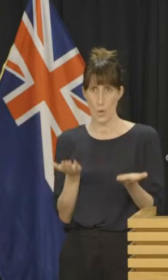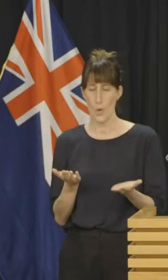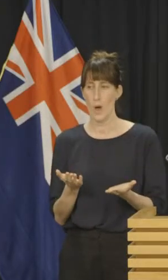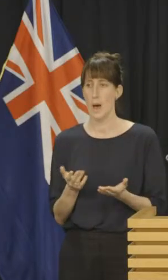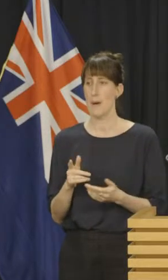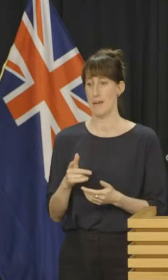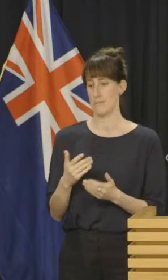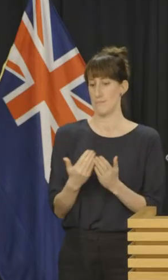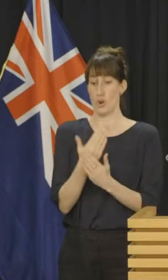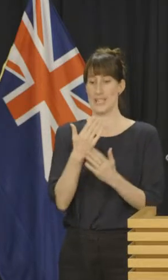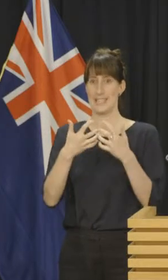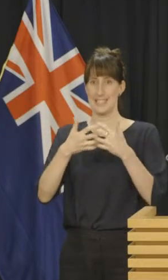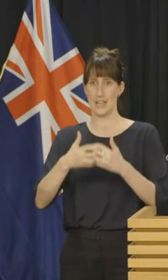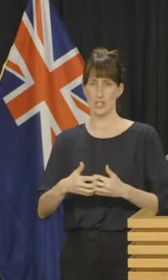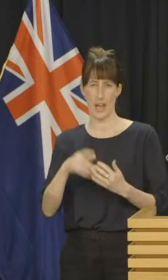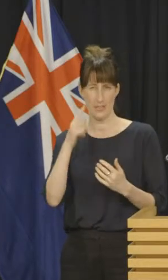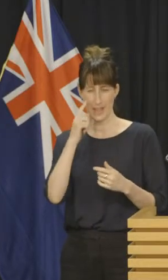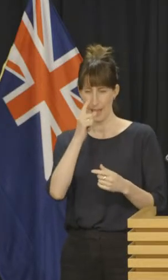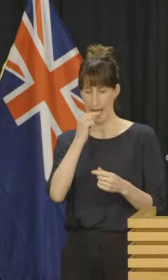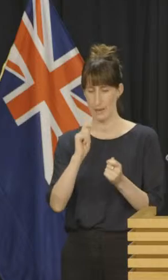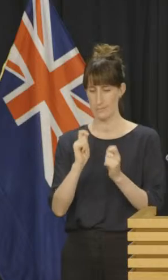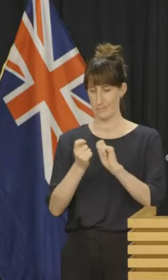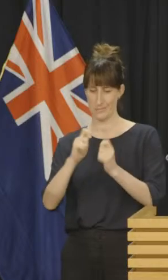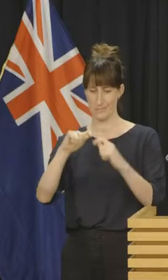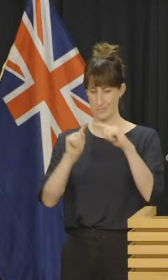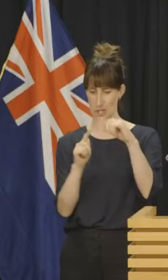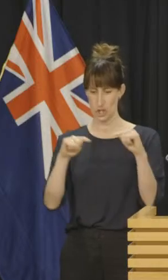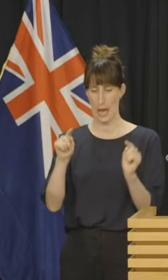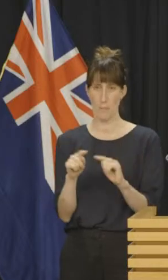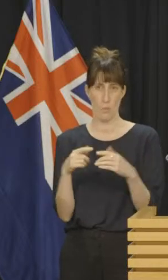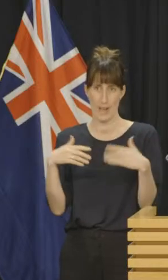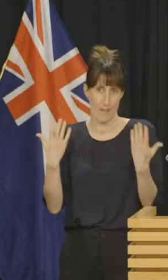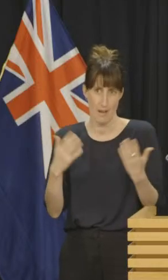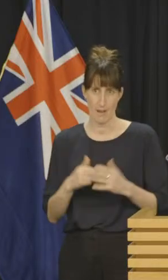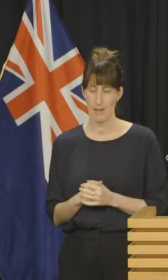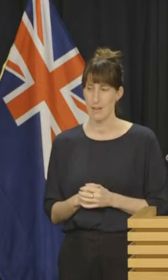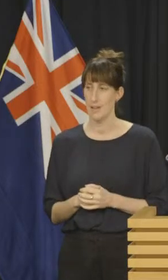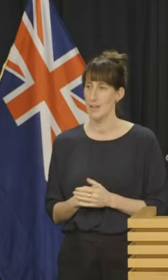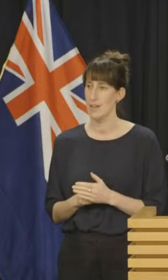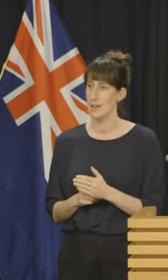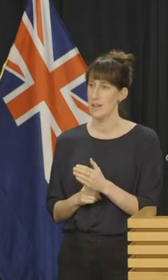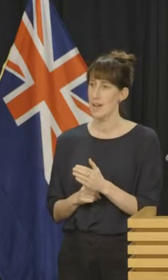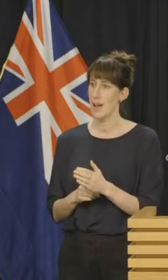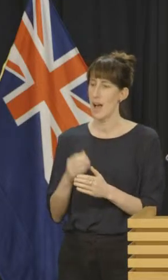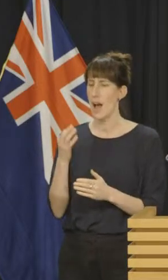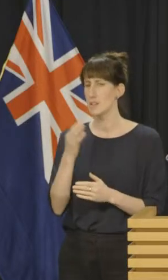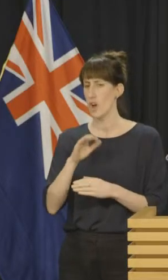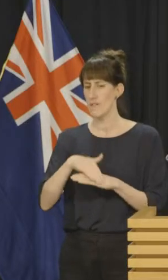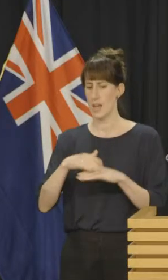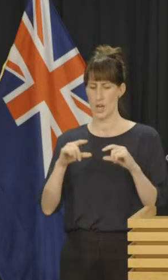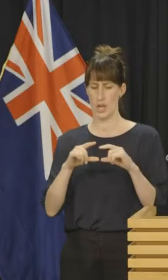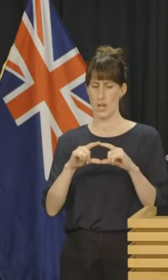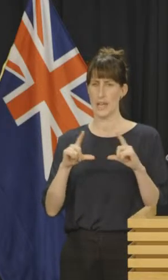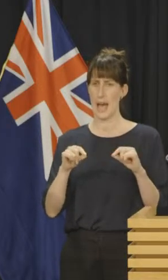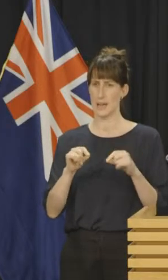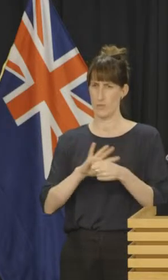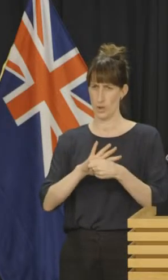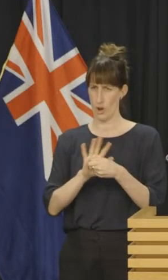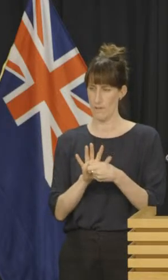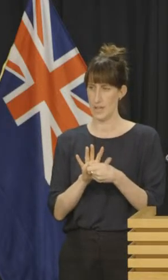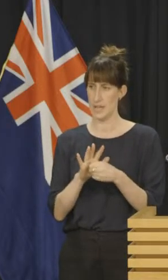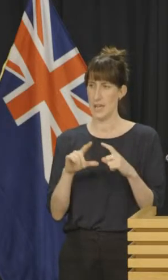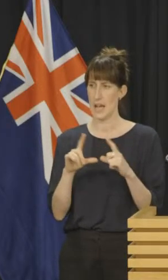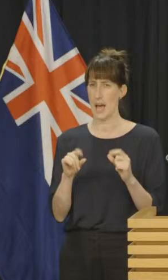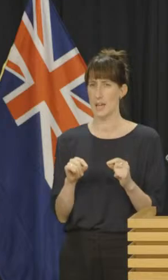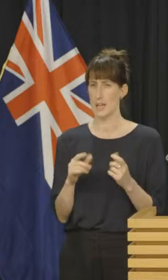know, with modern technology, you can make it whatever shape you want. The new trial of the COVID card, what are you seeking to get out of that the